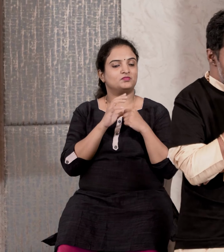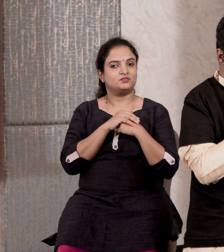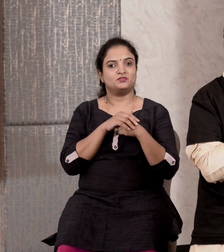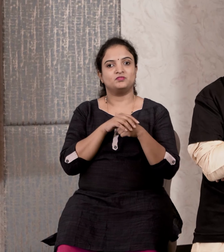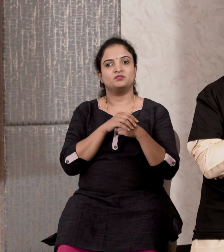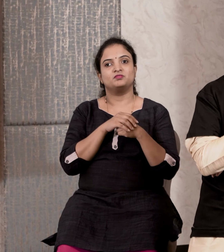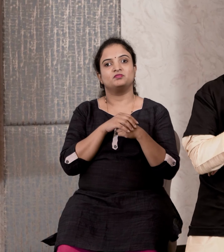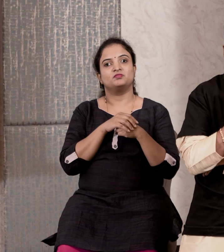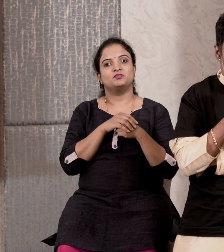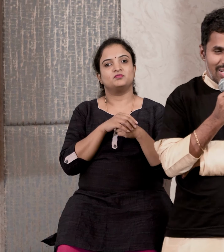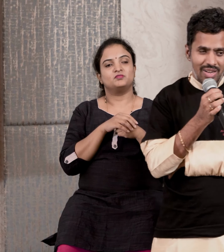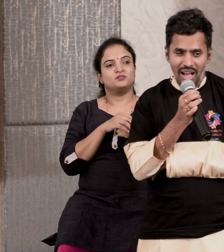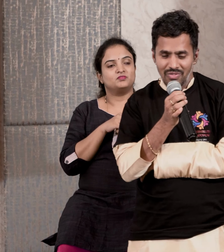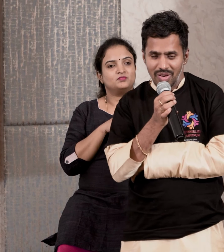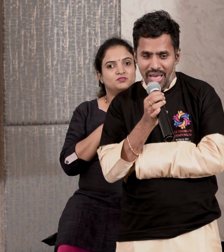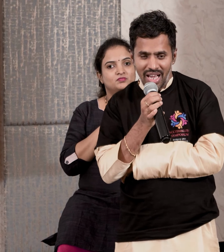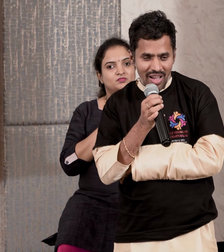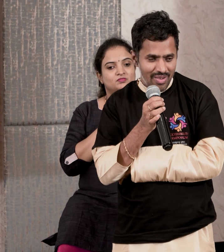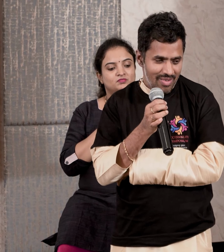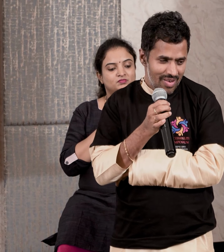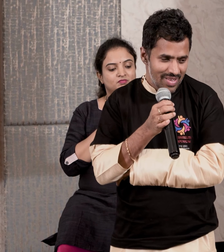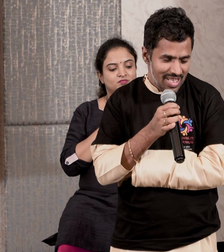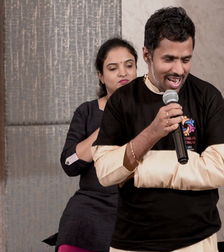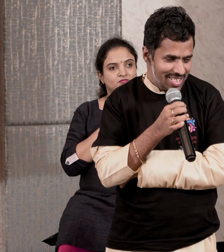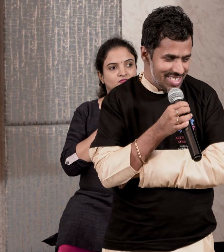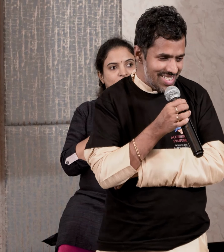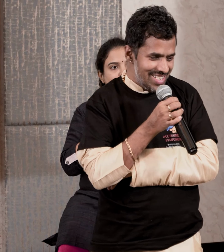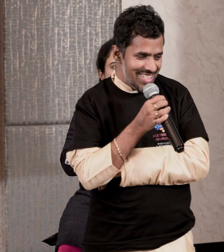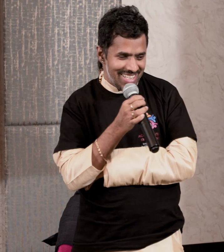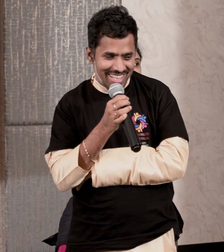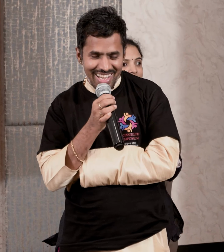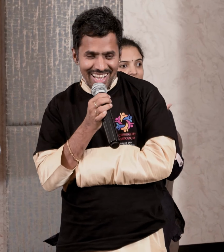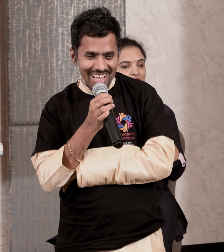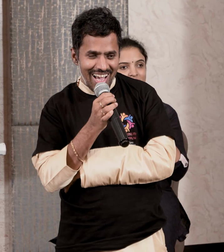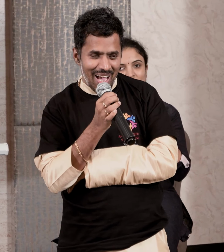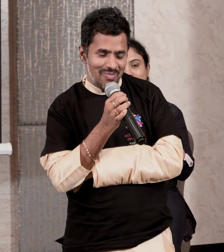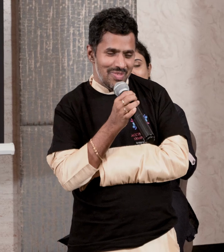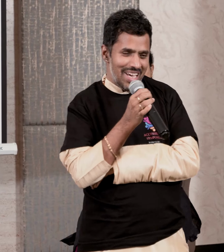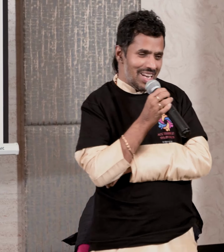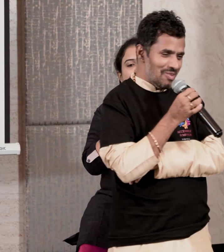that. And after Megha, what was that?